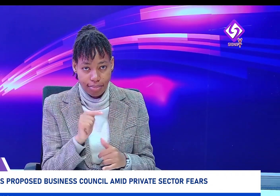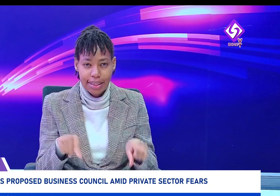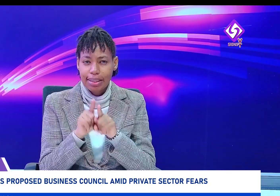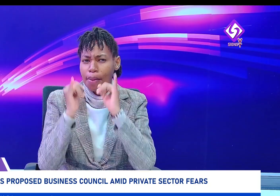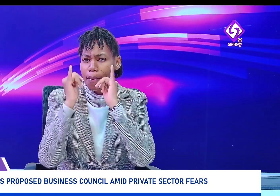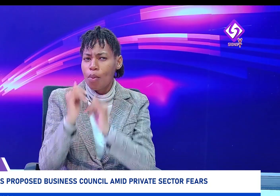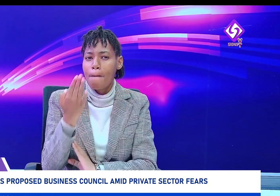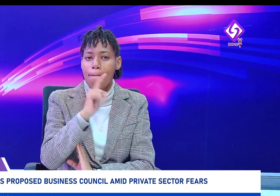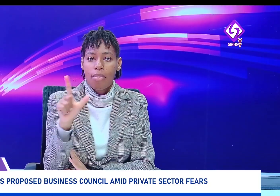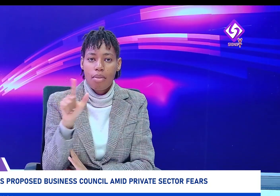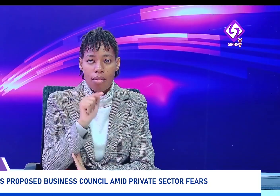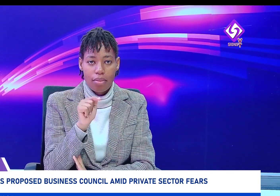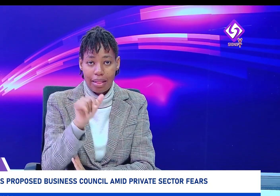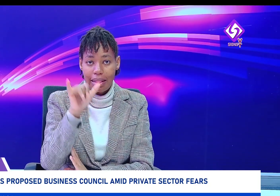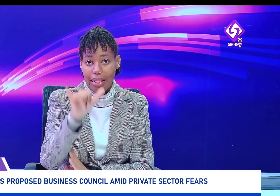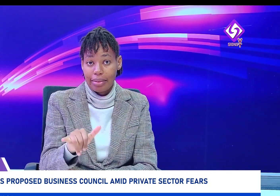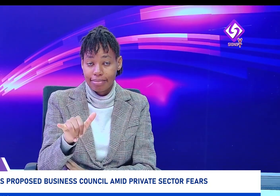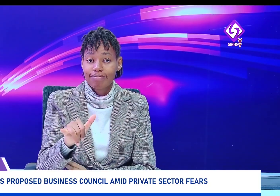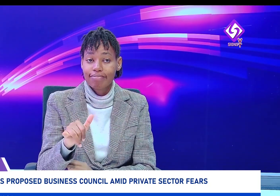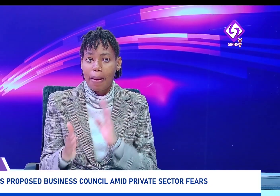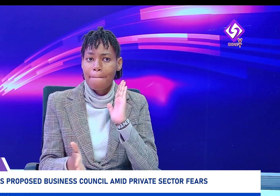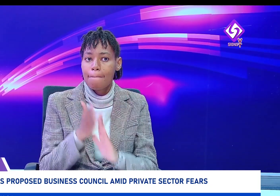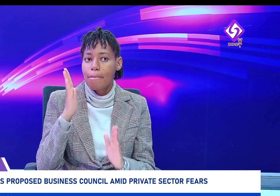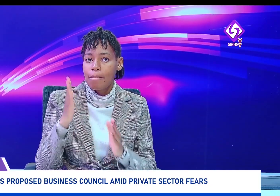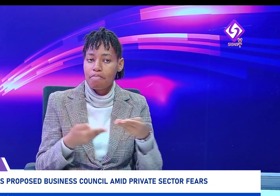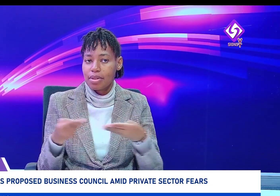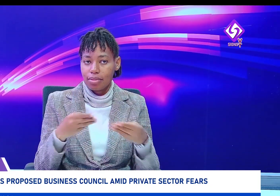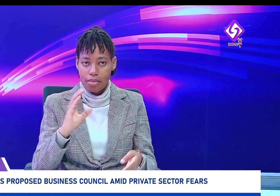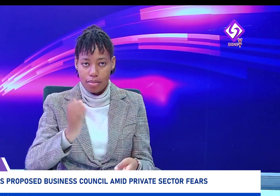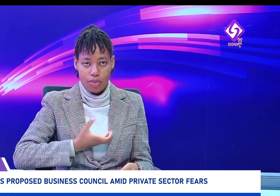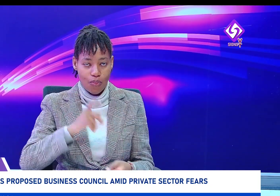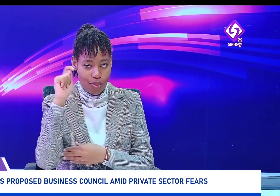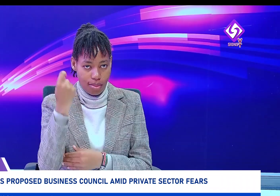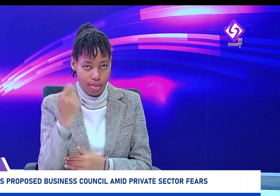new bill that seeks to establish the Business Council of Kenya, BCK.